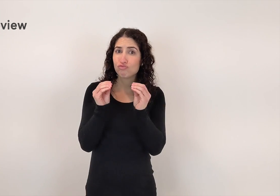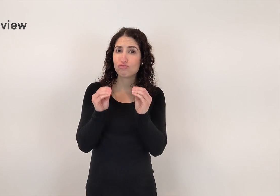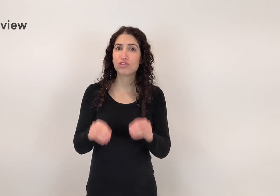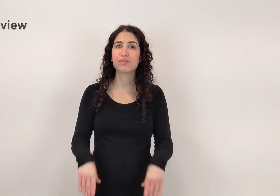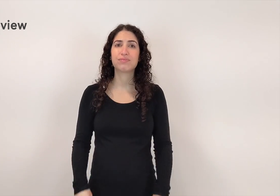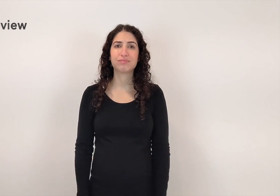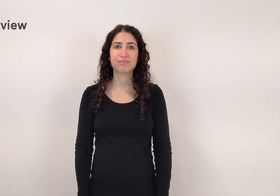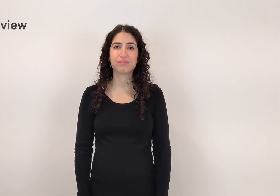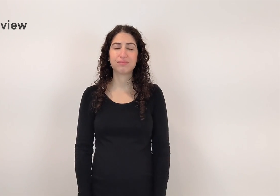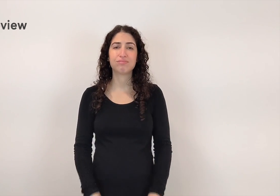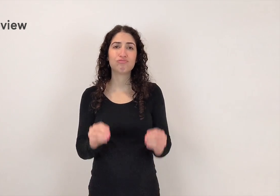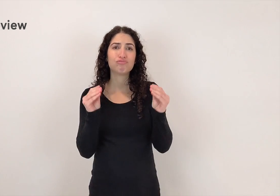kiss.